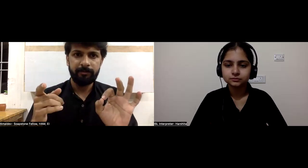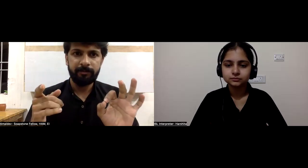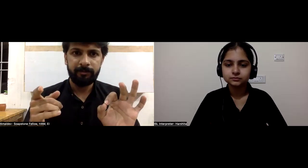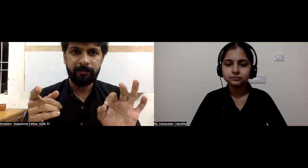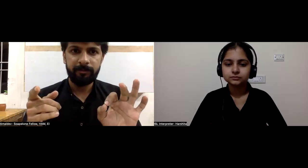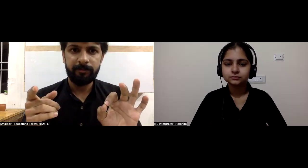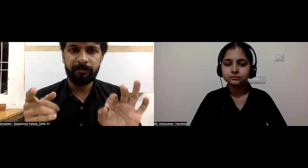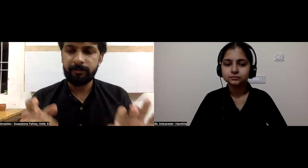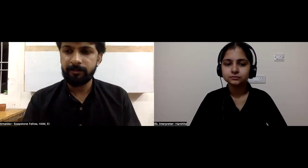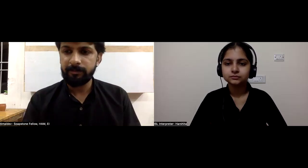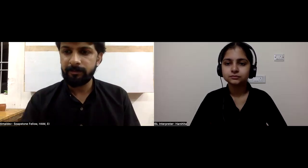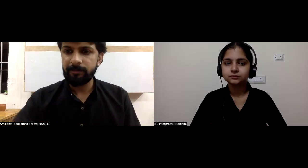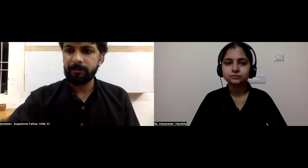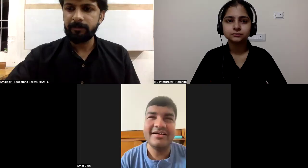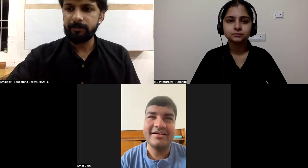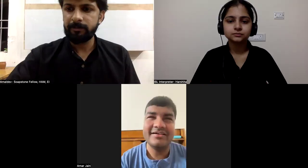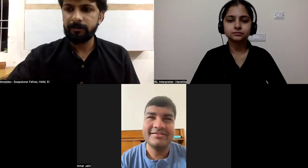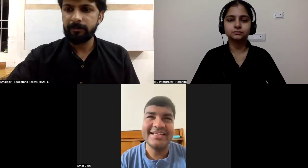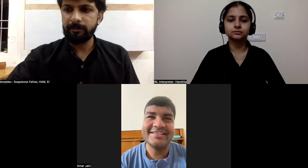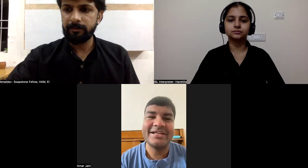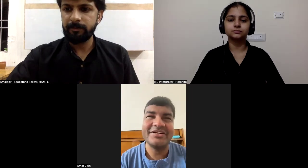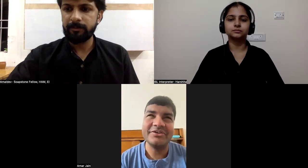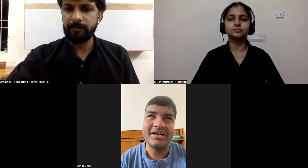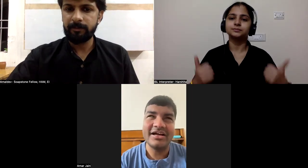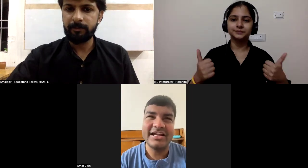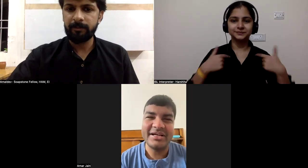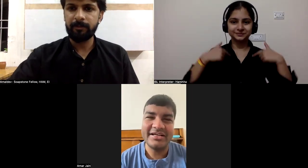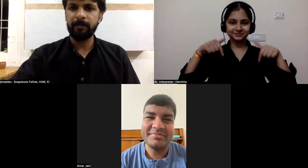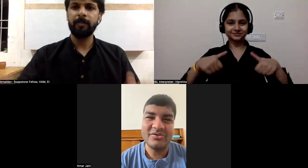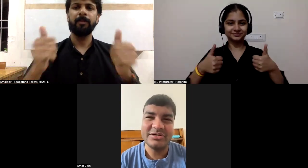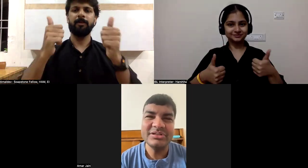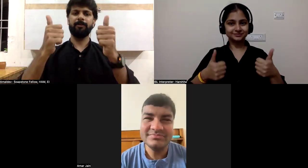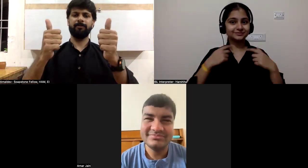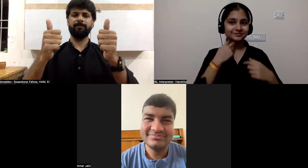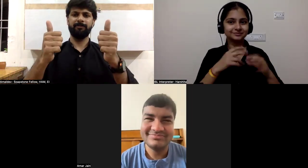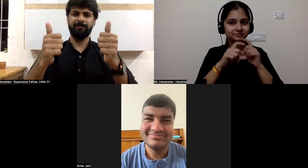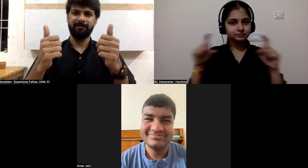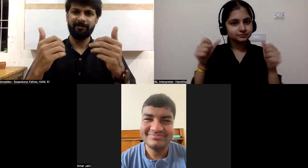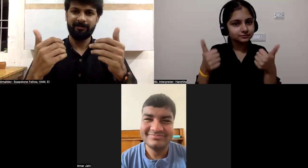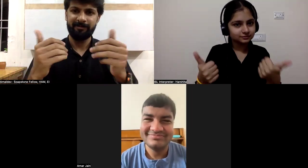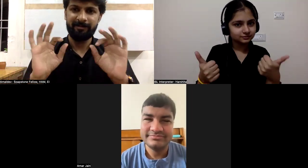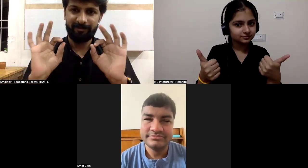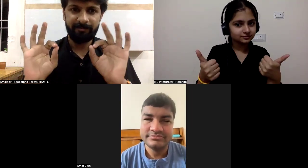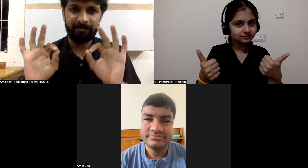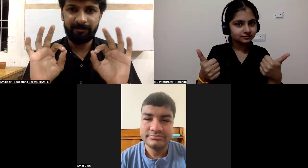Could we have Amar Jain join Hi. us? Yes, I'm right here. Am I audible?